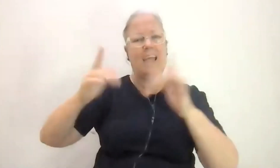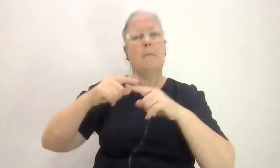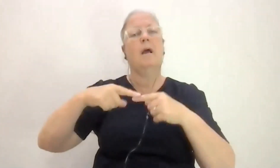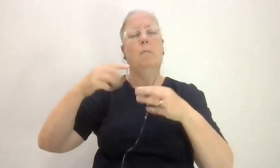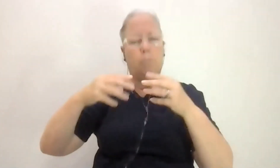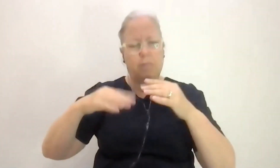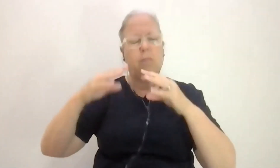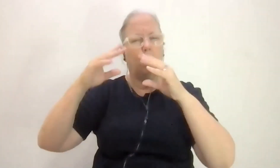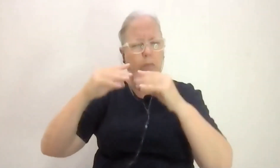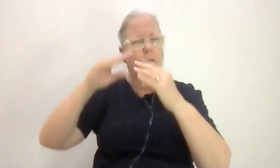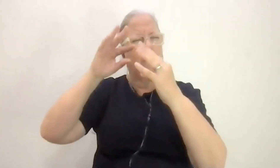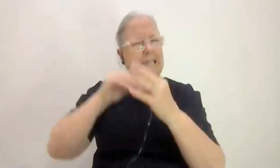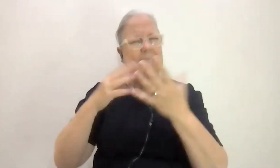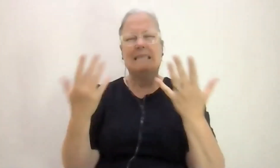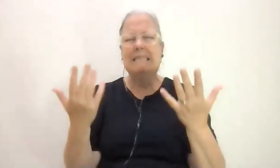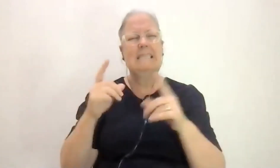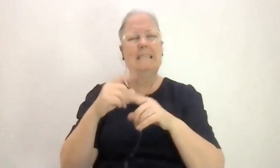provide the cost for this internet